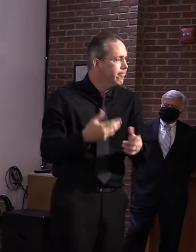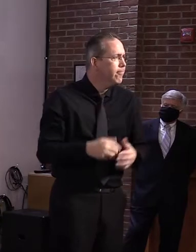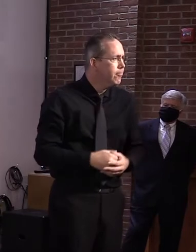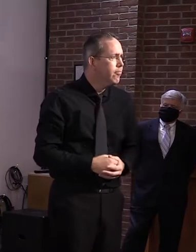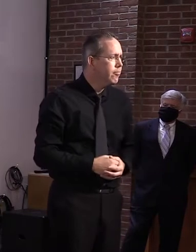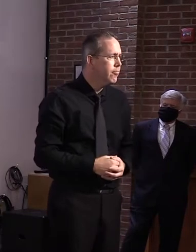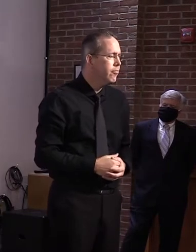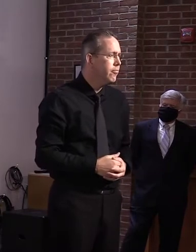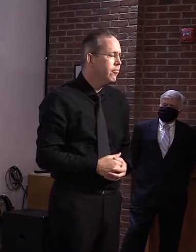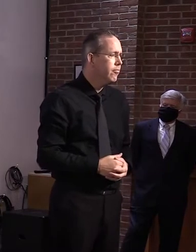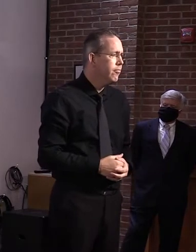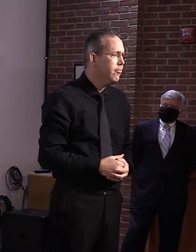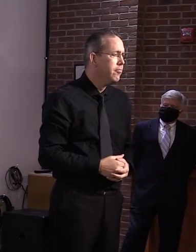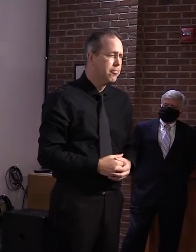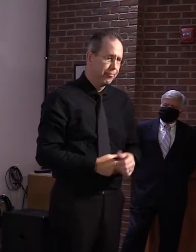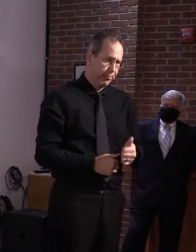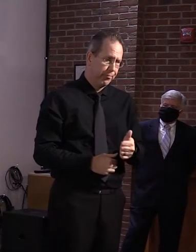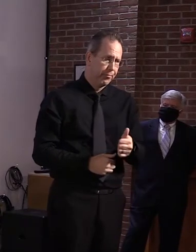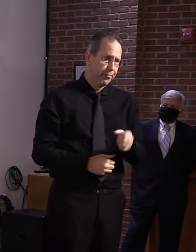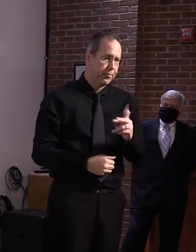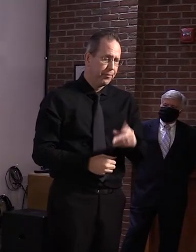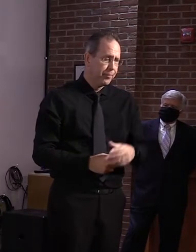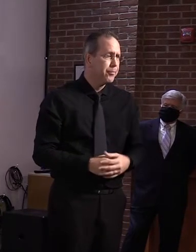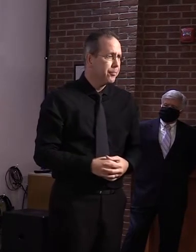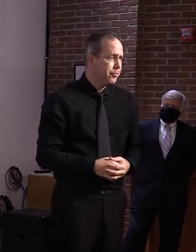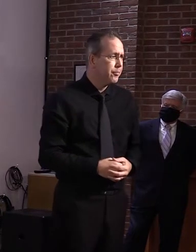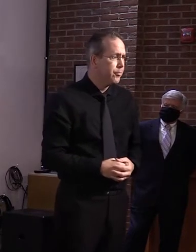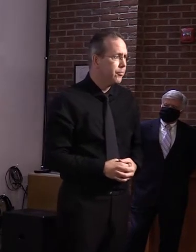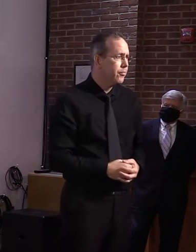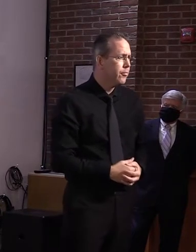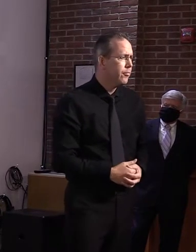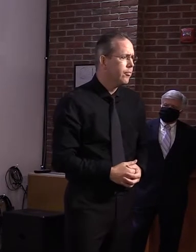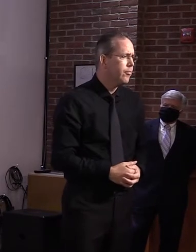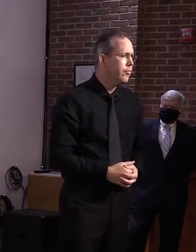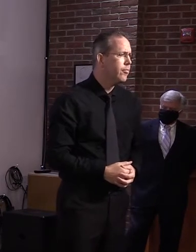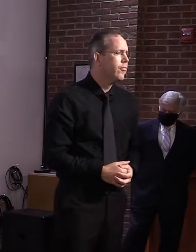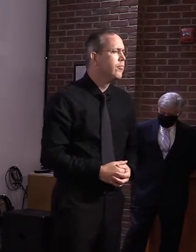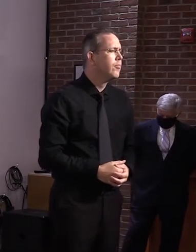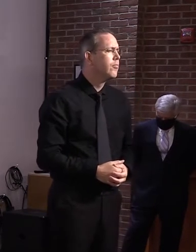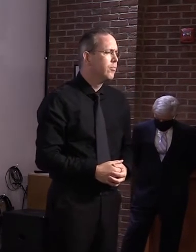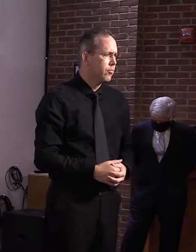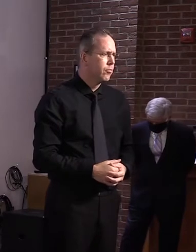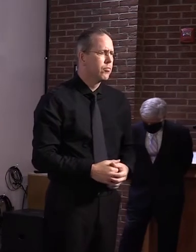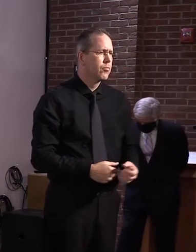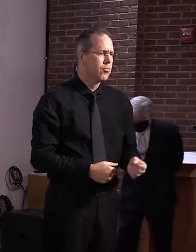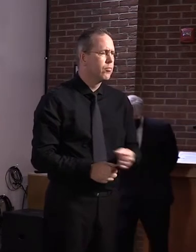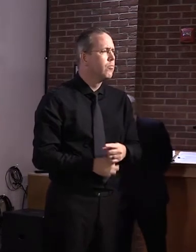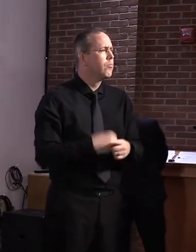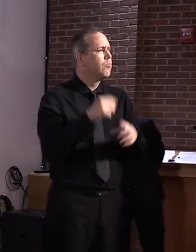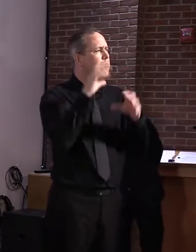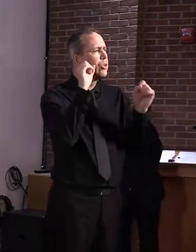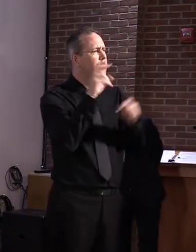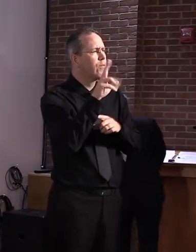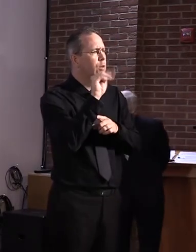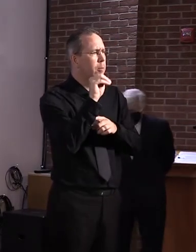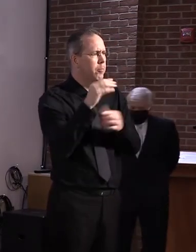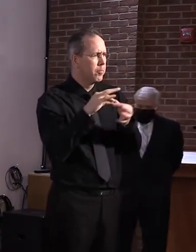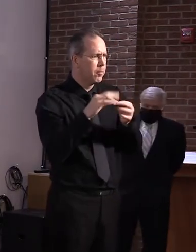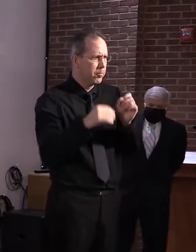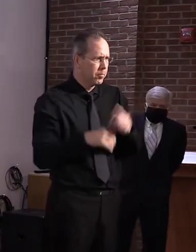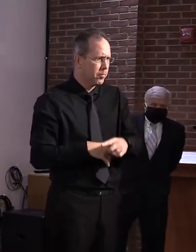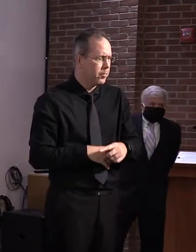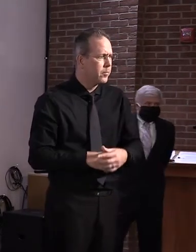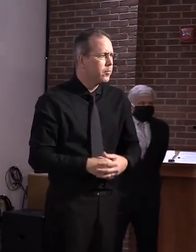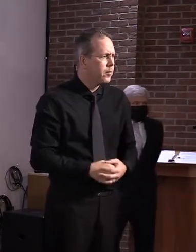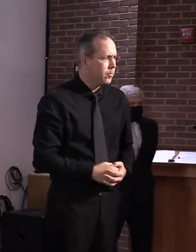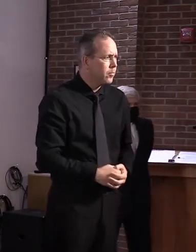Thank you. Yep. And a quick one for President Garamella, just because UVM is sort of the most visible example of this right now, but a lot of students who